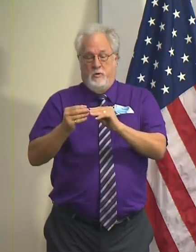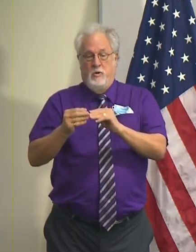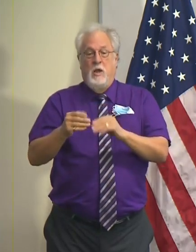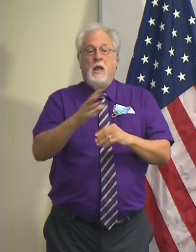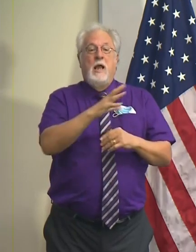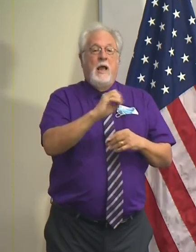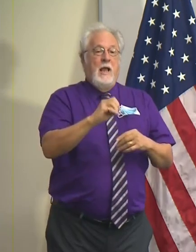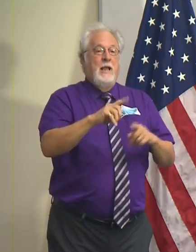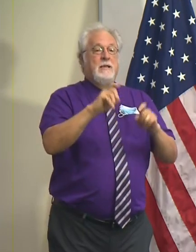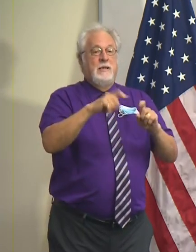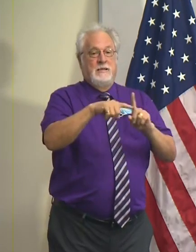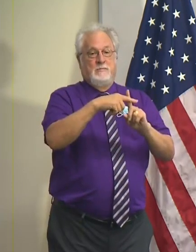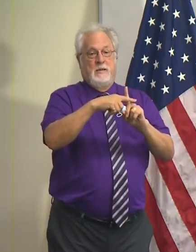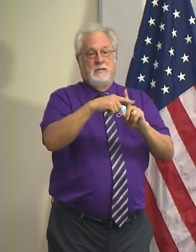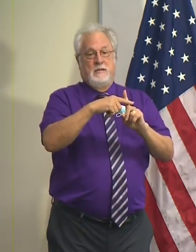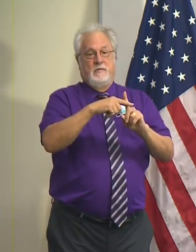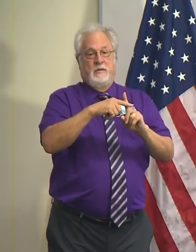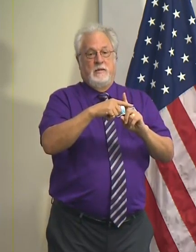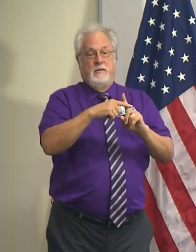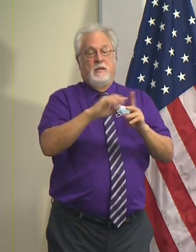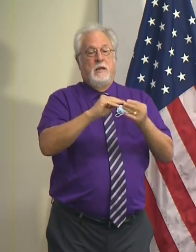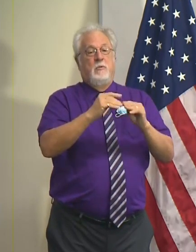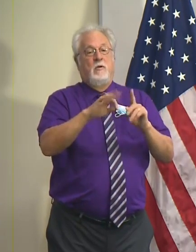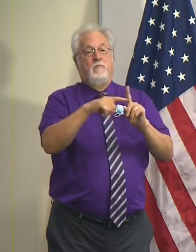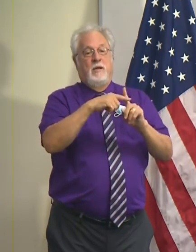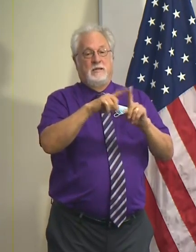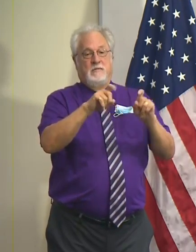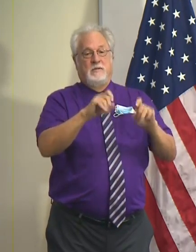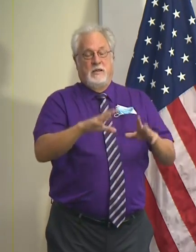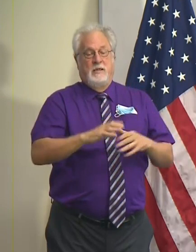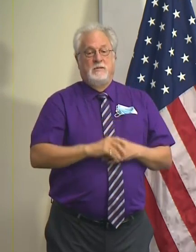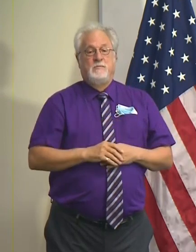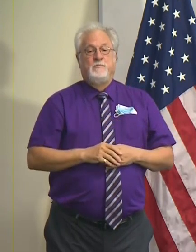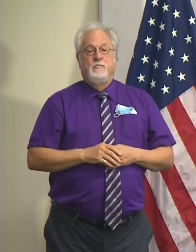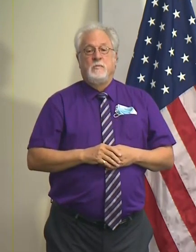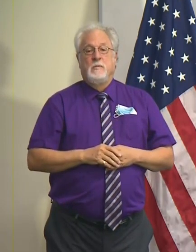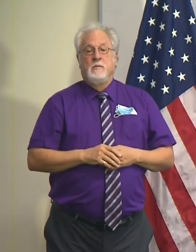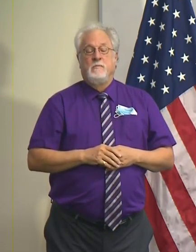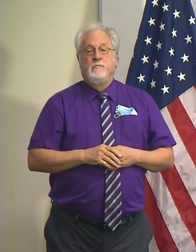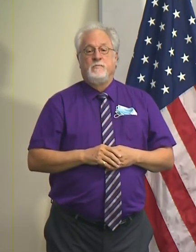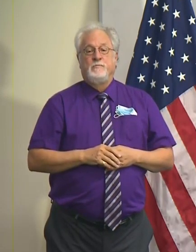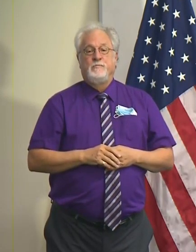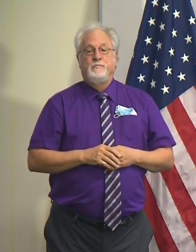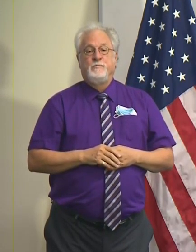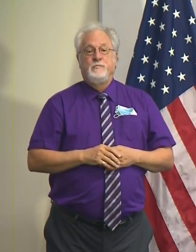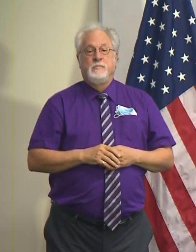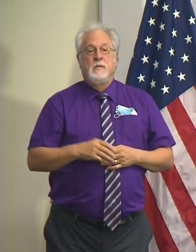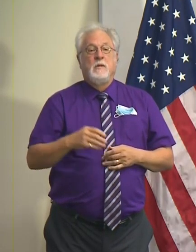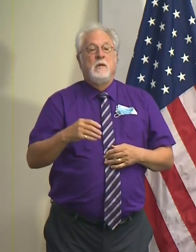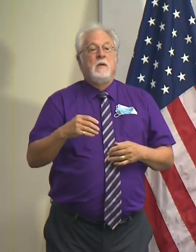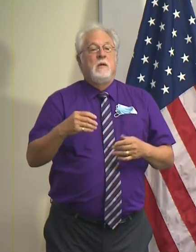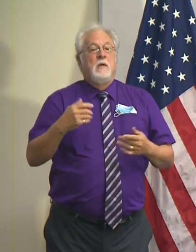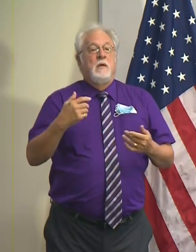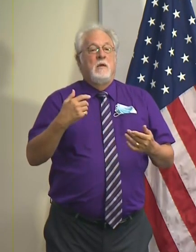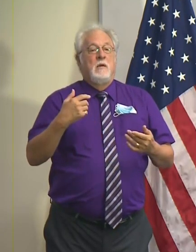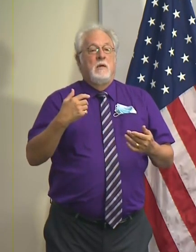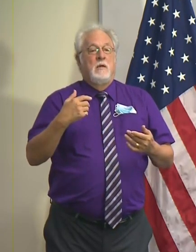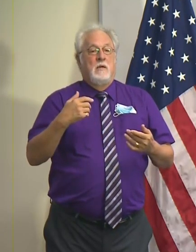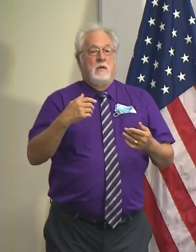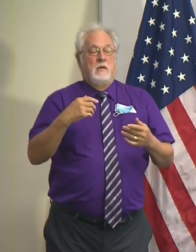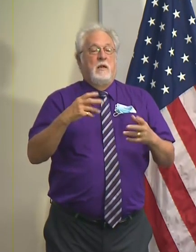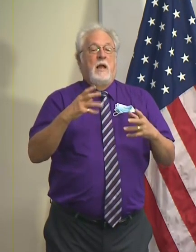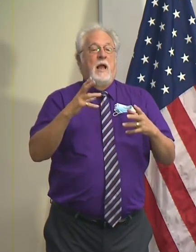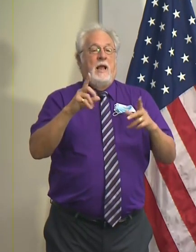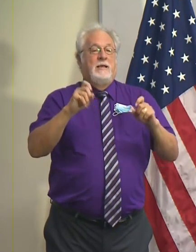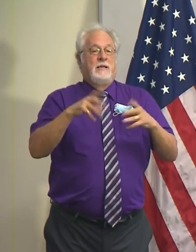and also test positivity, the number of positive tests that are yielded by the tests